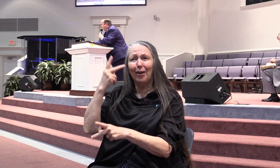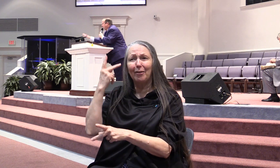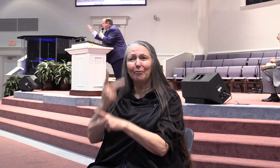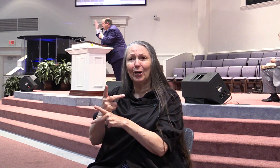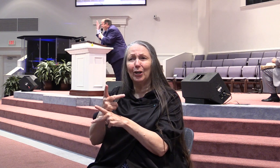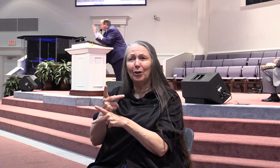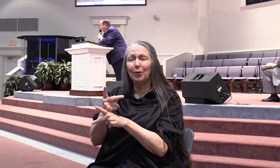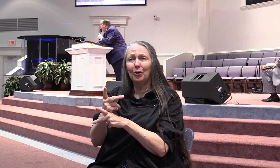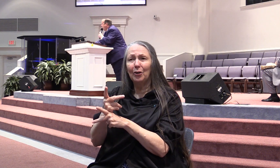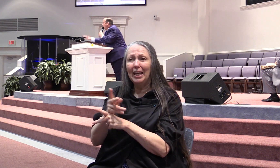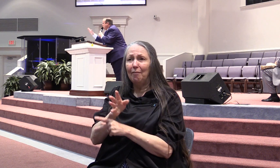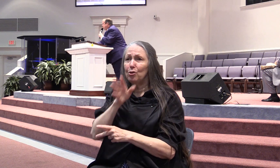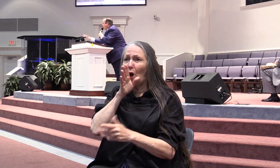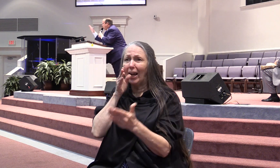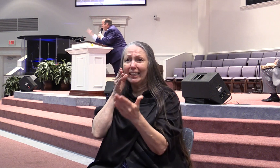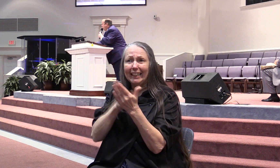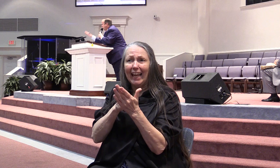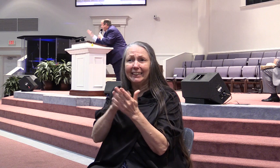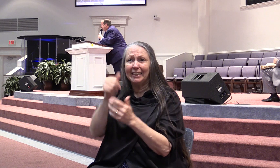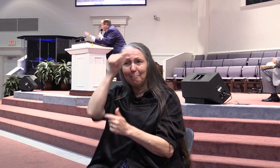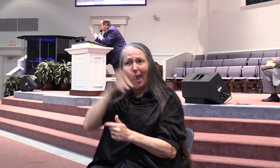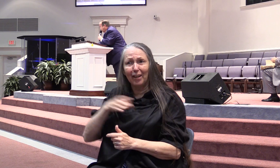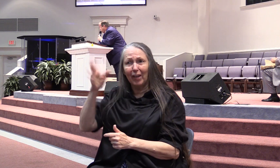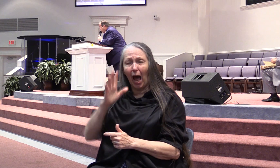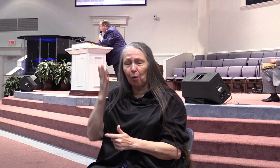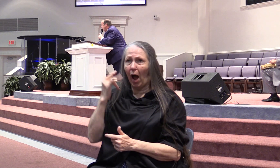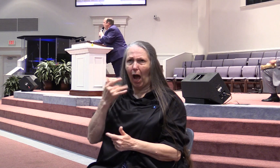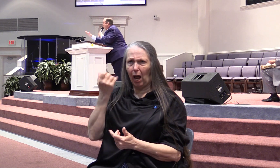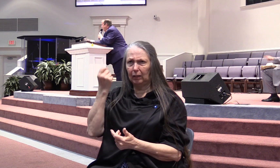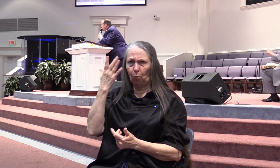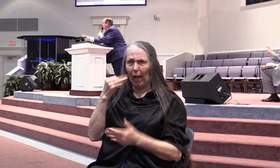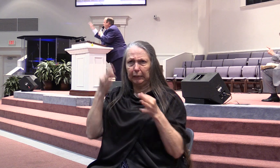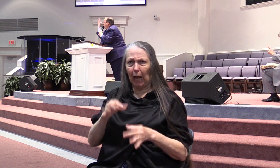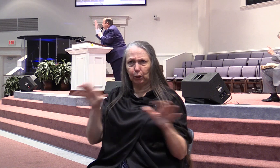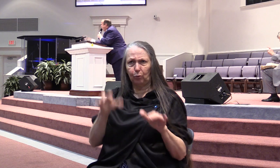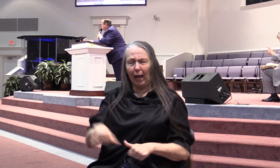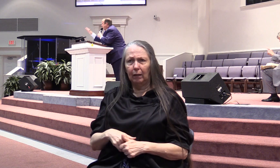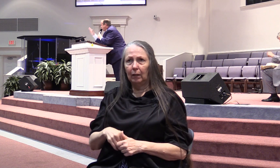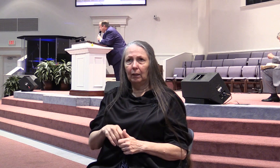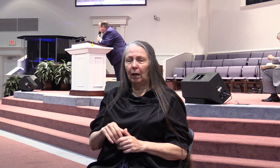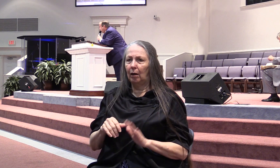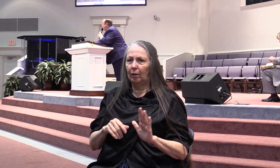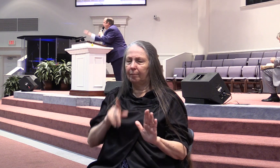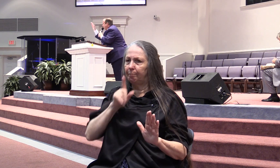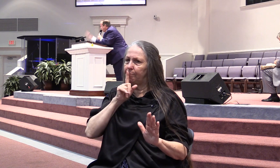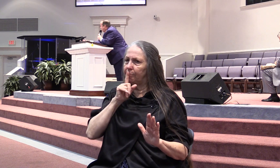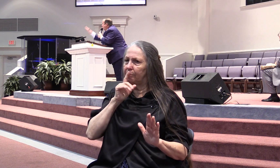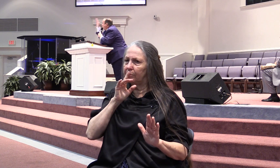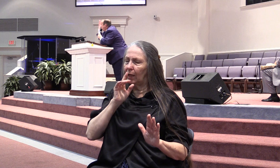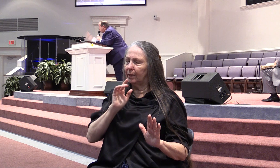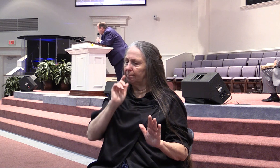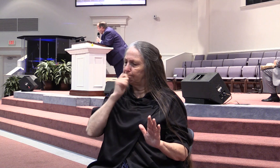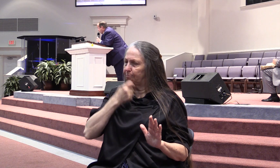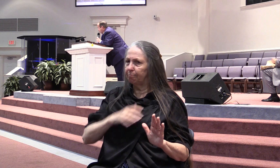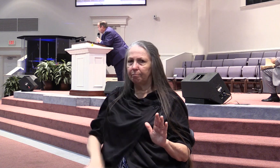your tongue against the man of God just because you don't understand some decision. The reason you don't understand some decision is there's stuff you